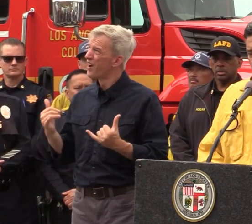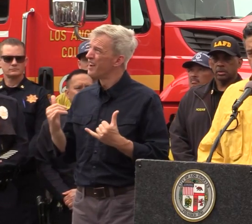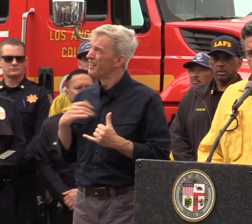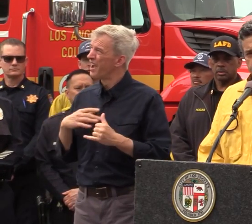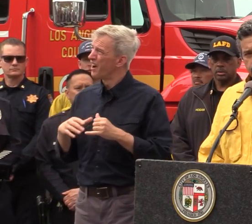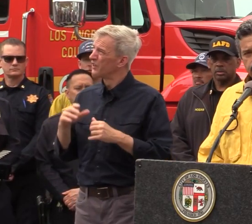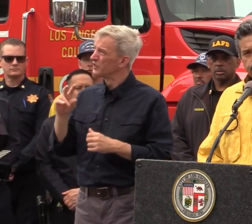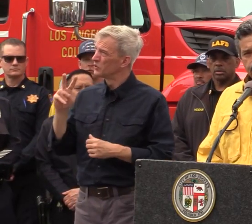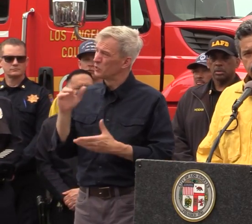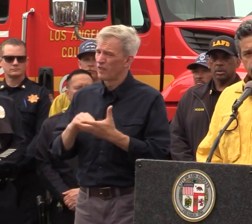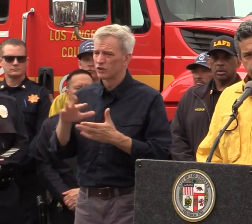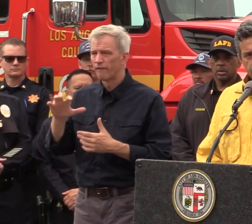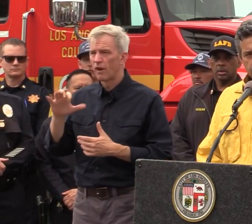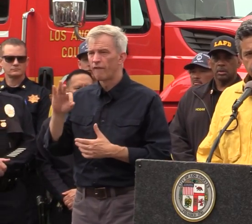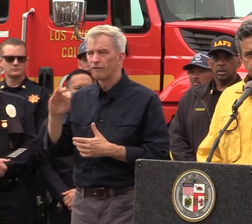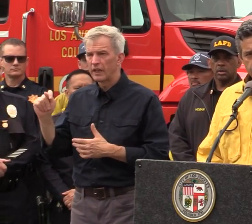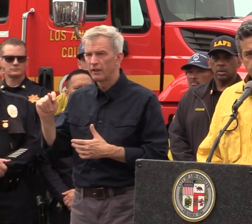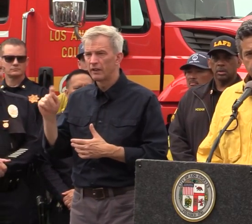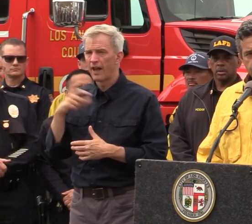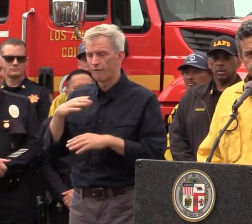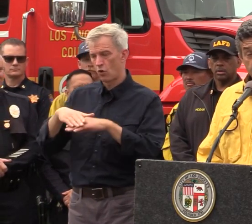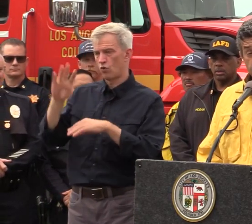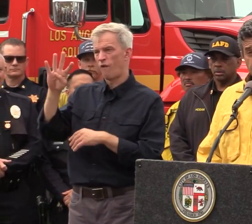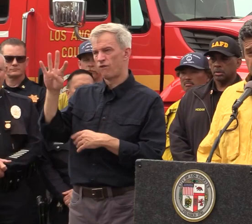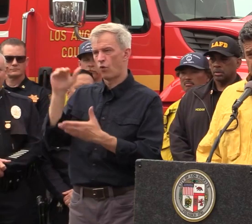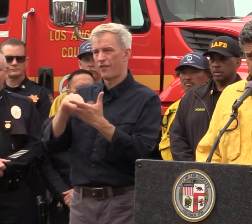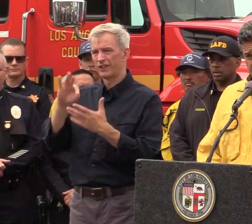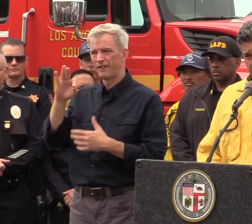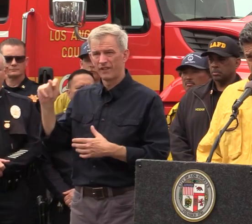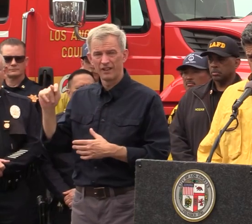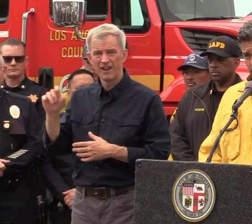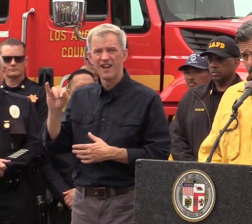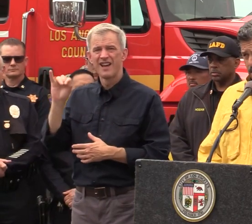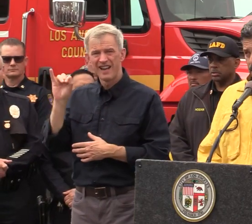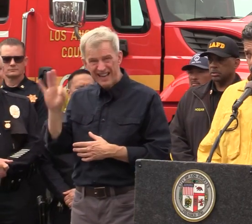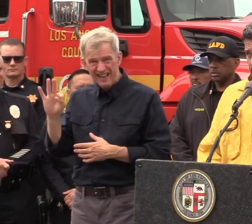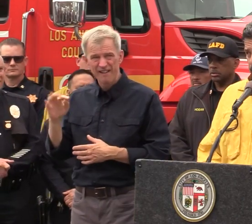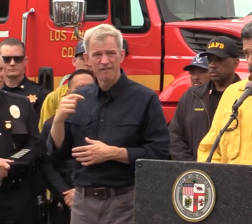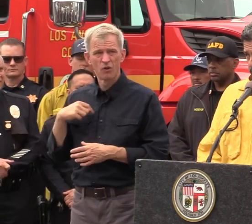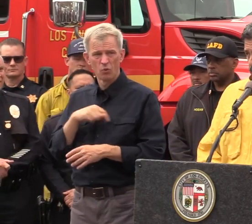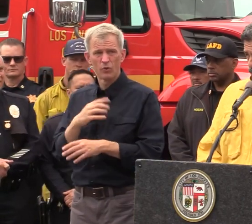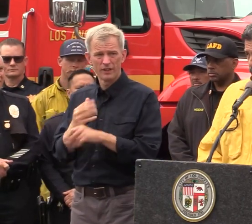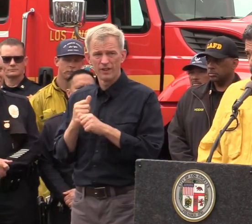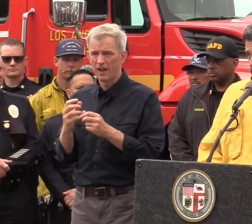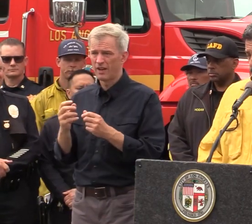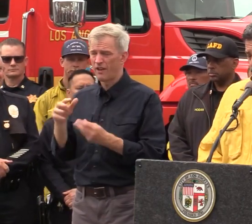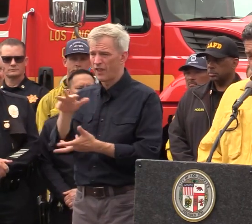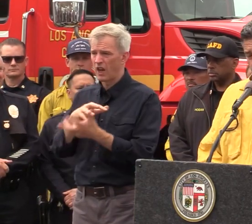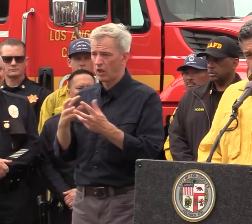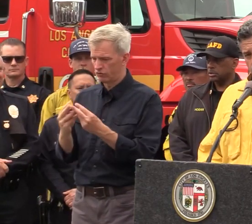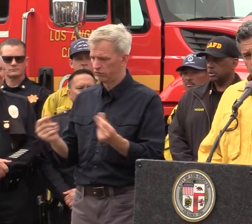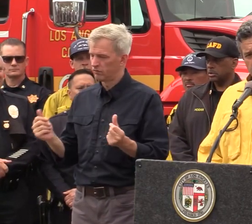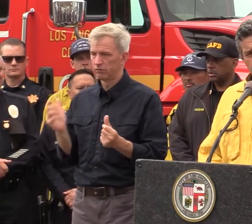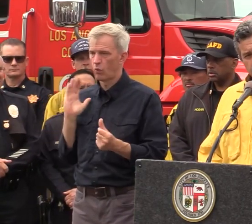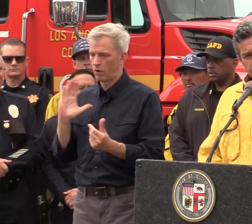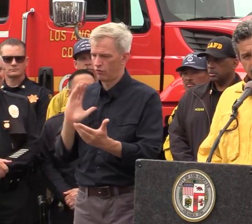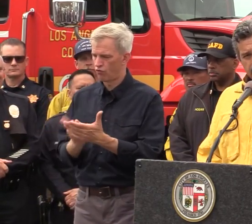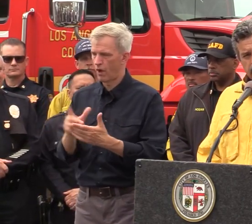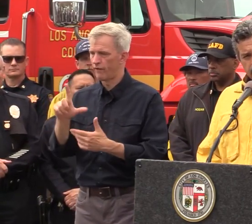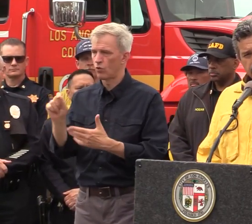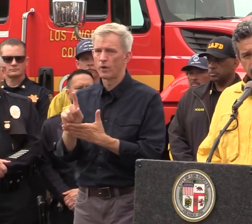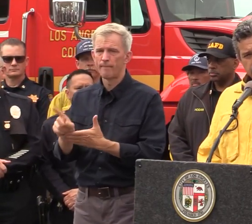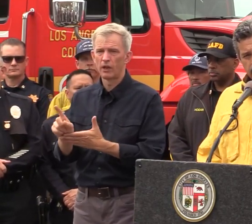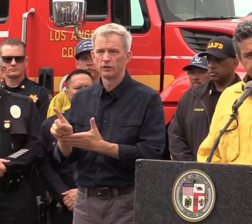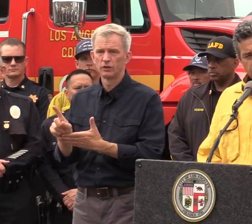2,500 feet. They're at Fox Field. If we get the cloud cover to lift, they'll be here in 20 minutes. We're monitoring